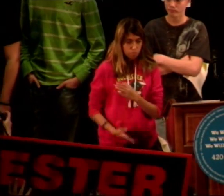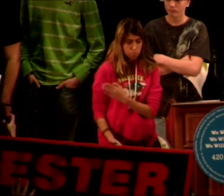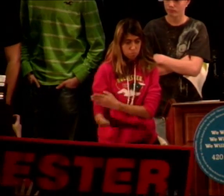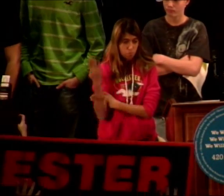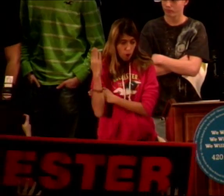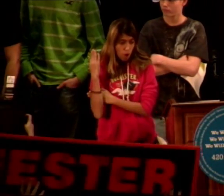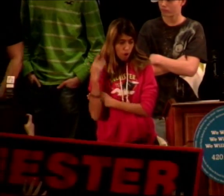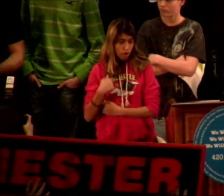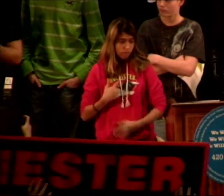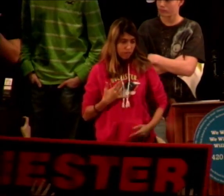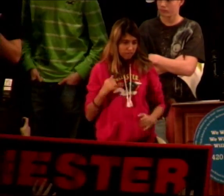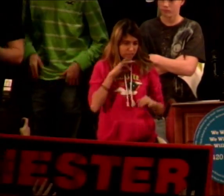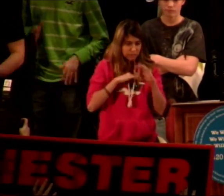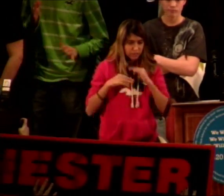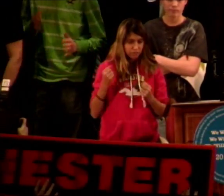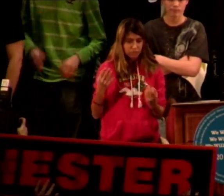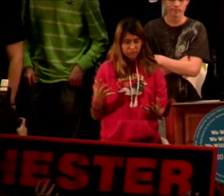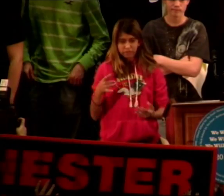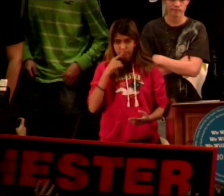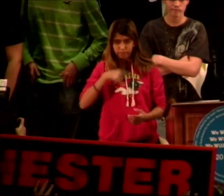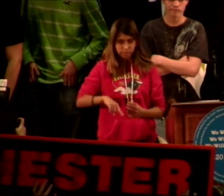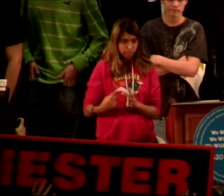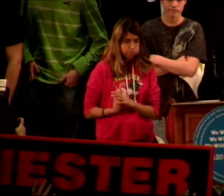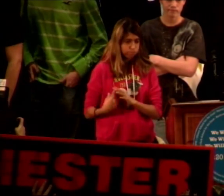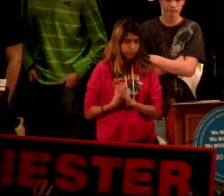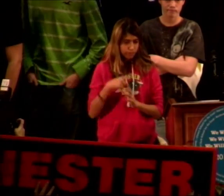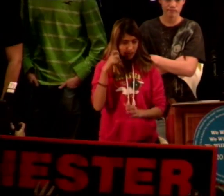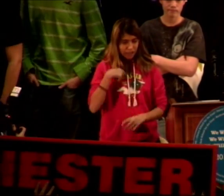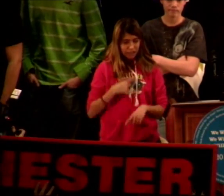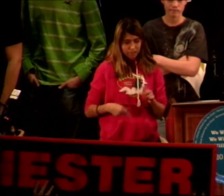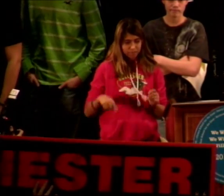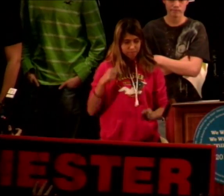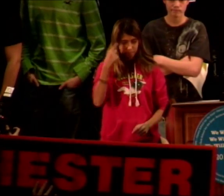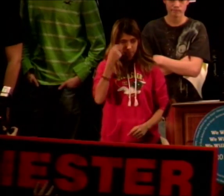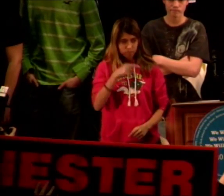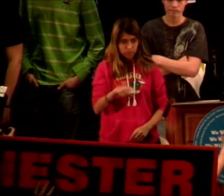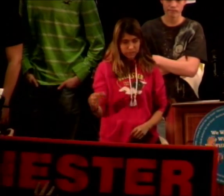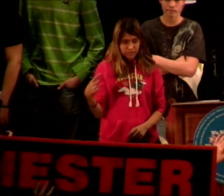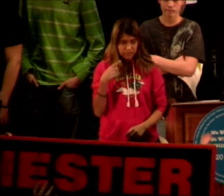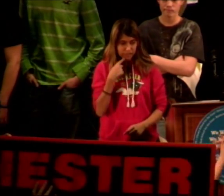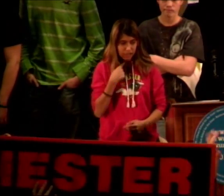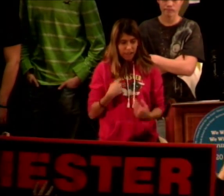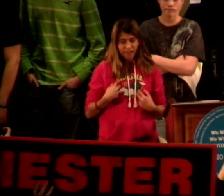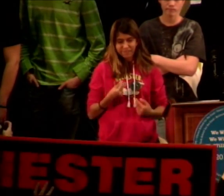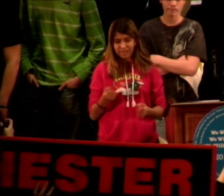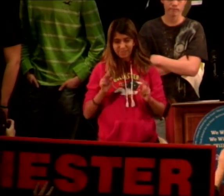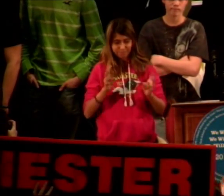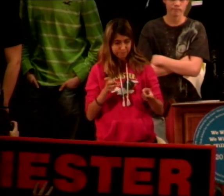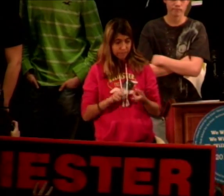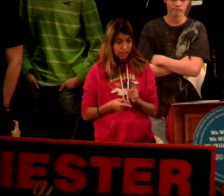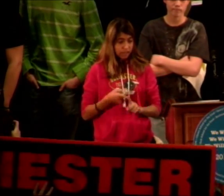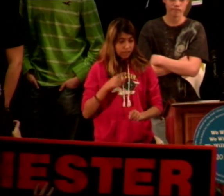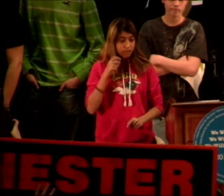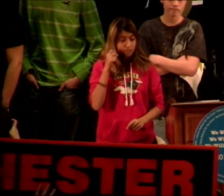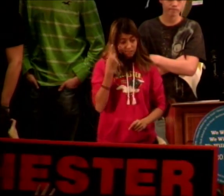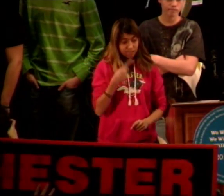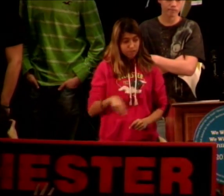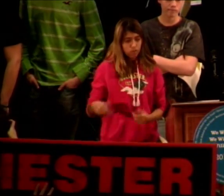And I was at the mainstream for two and a half years. And many of the kids insulted me, made fun of me, and I didn't even know what they were saying.